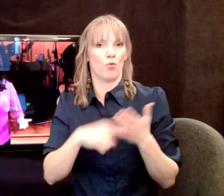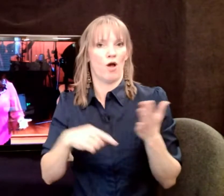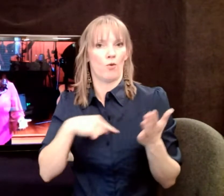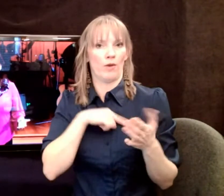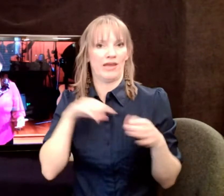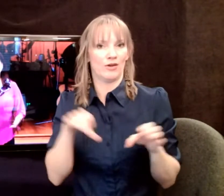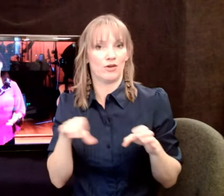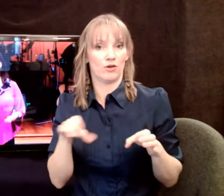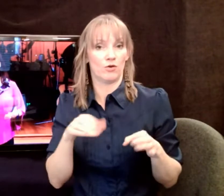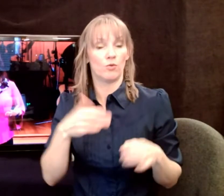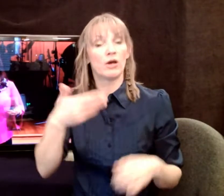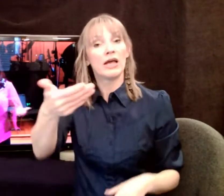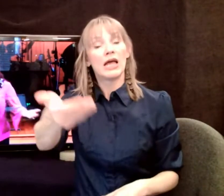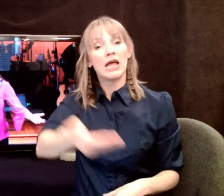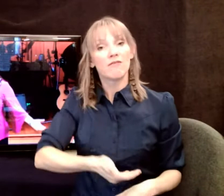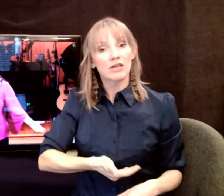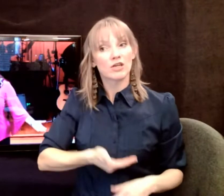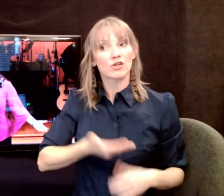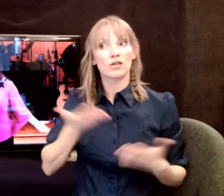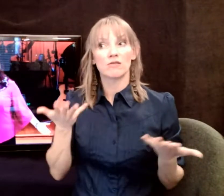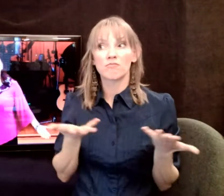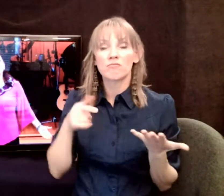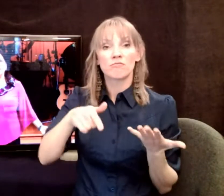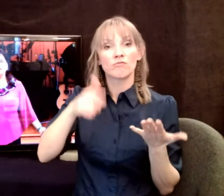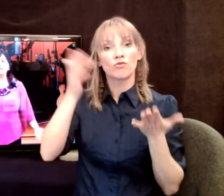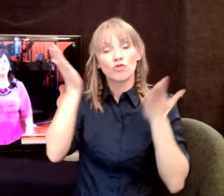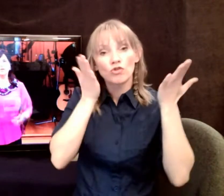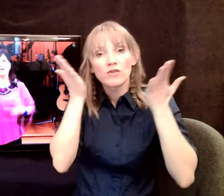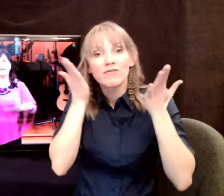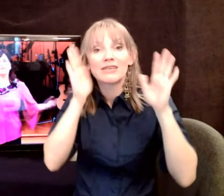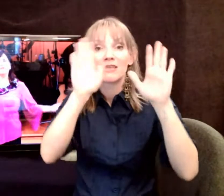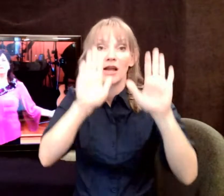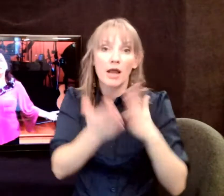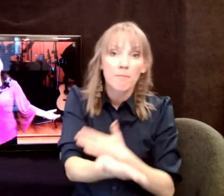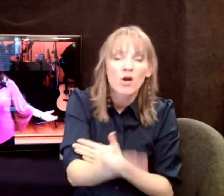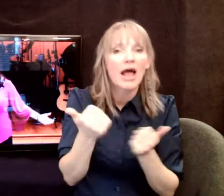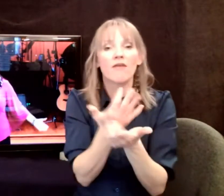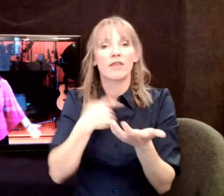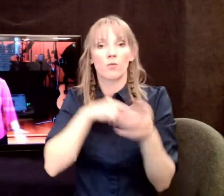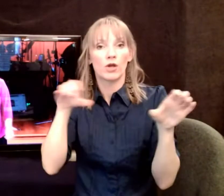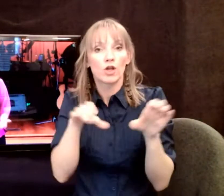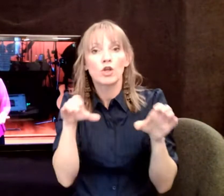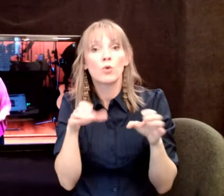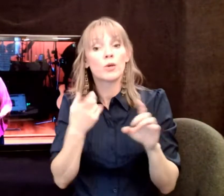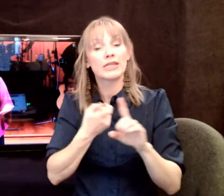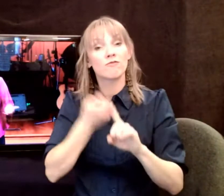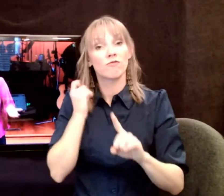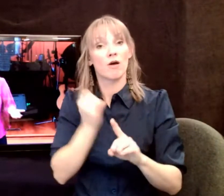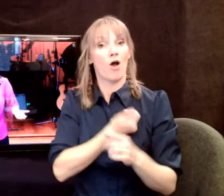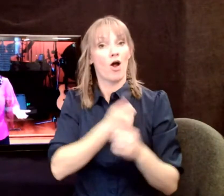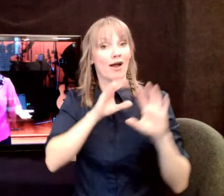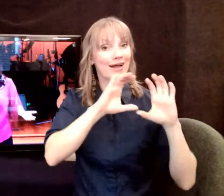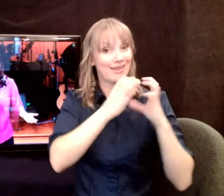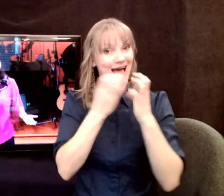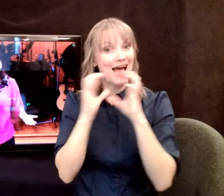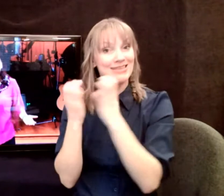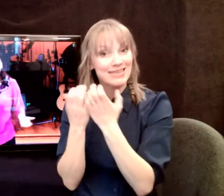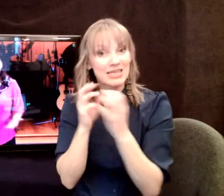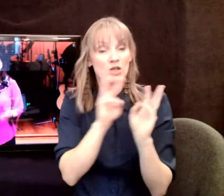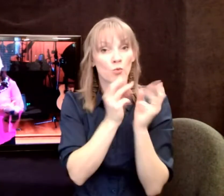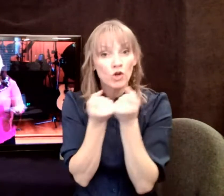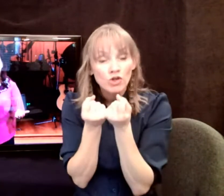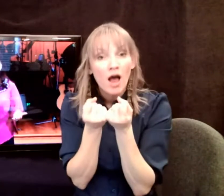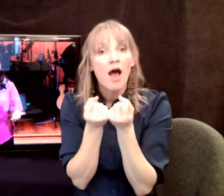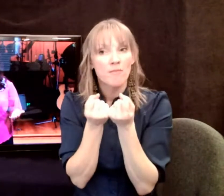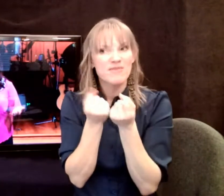invitation into it comes here in our services on Sunday mornings, through everything we do. It comes through our classes and workshops and the